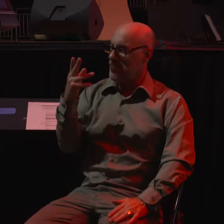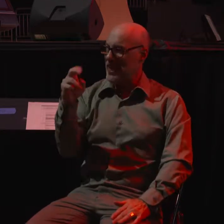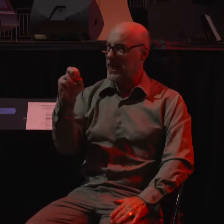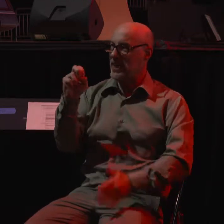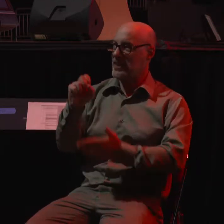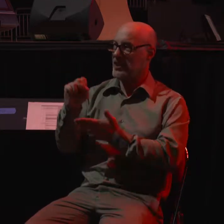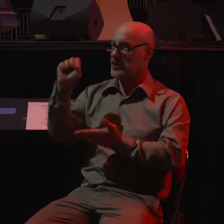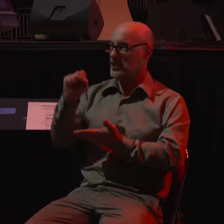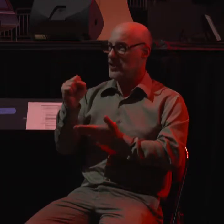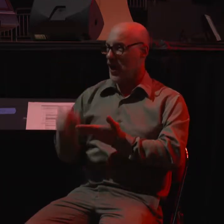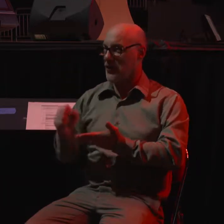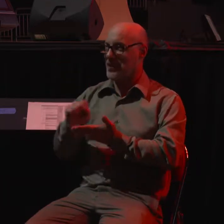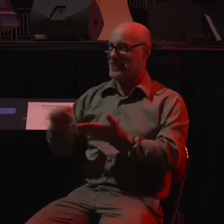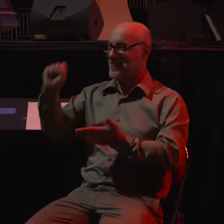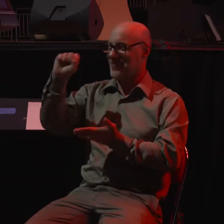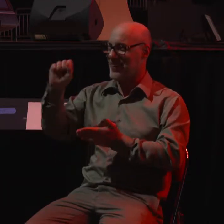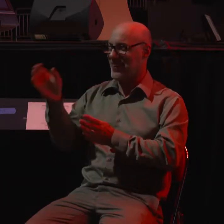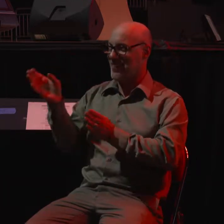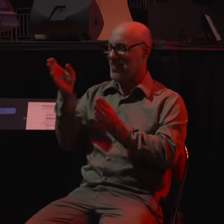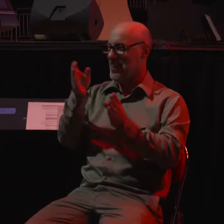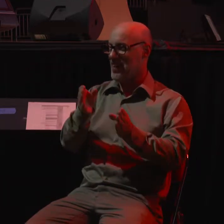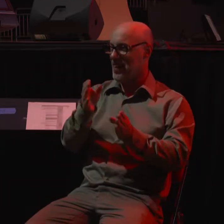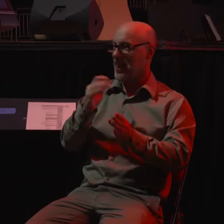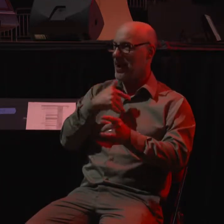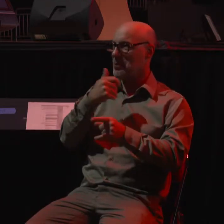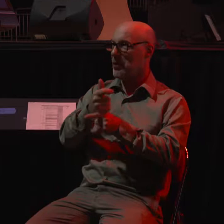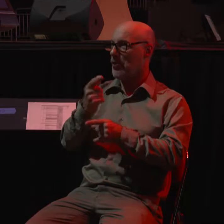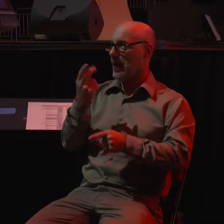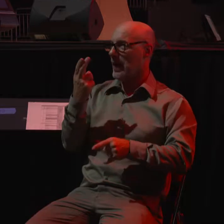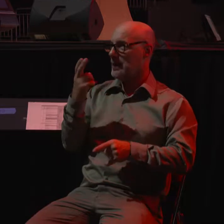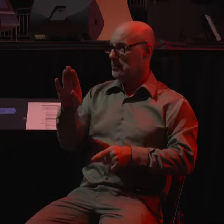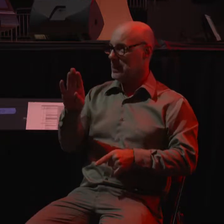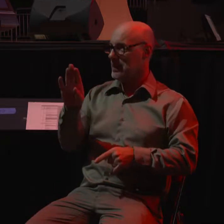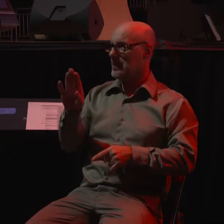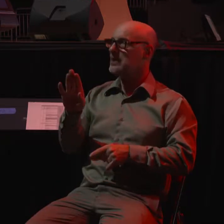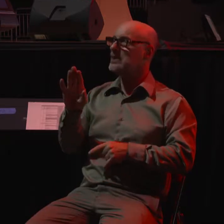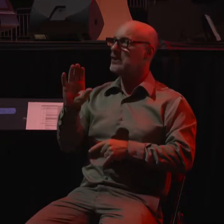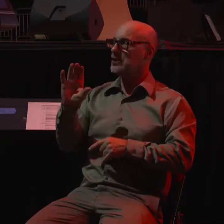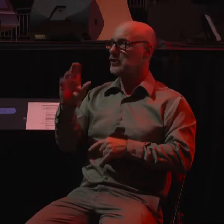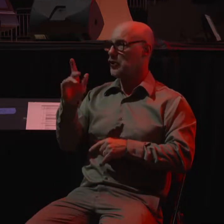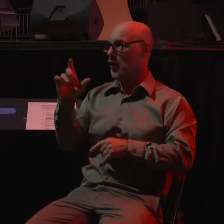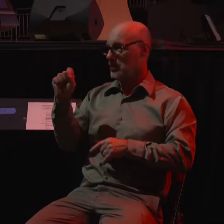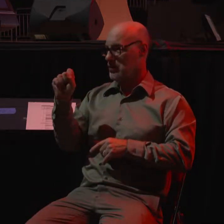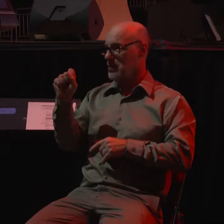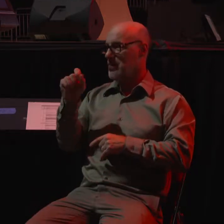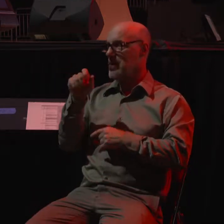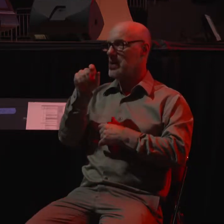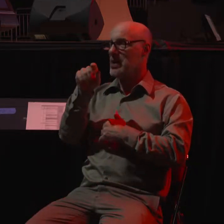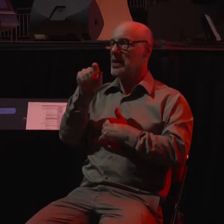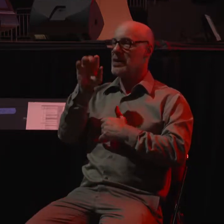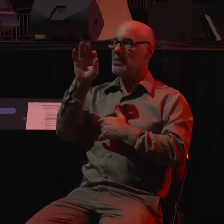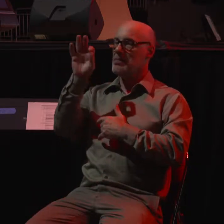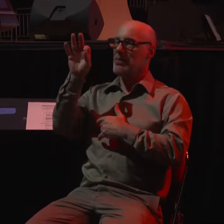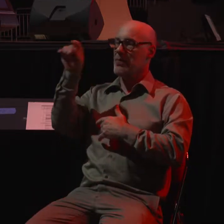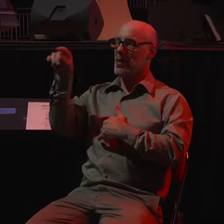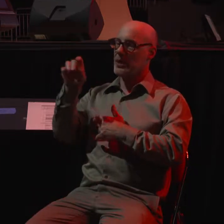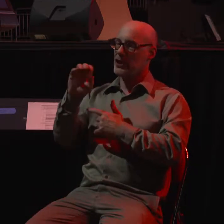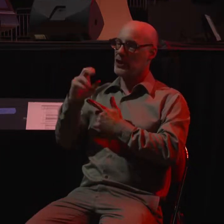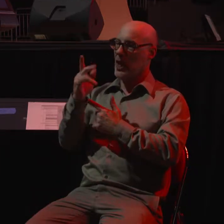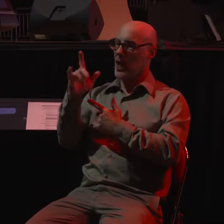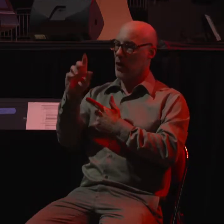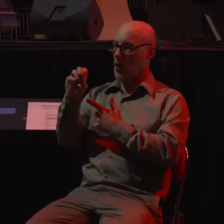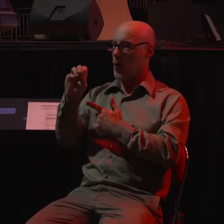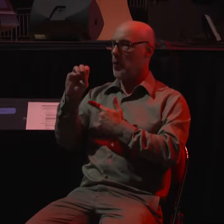Seminary. And then next to him is our brother H.B. Charles, Senior Pastor at Shiloh Metropolitan Baptist